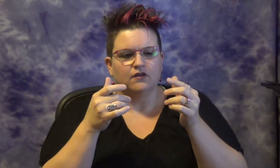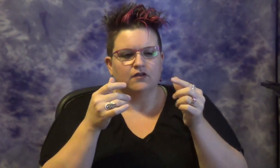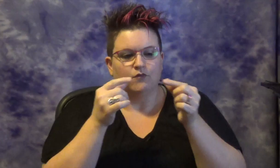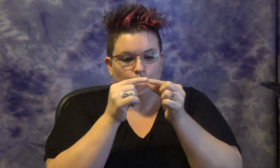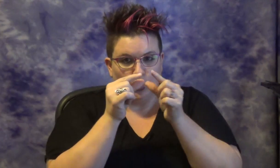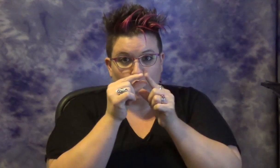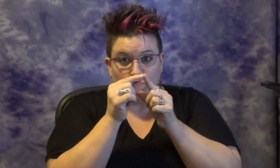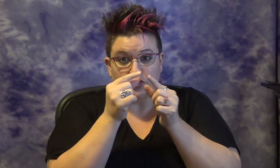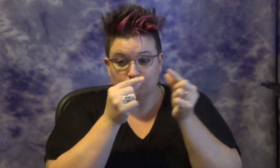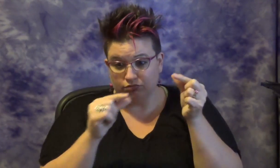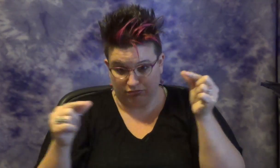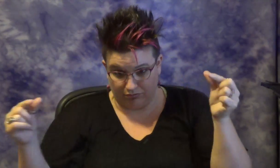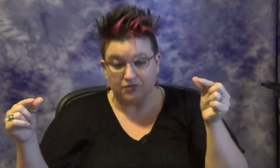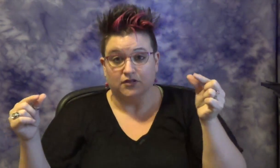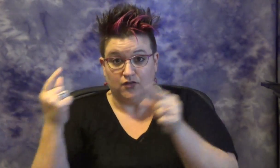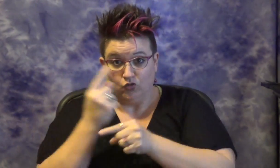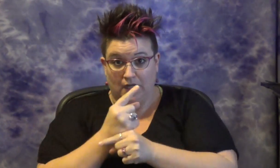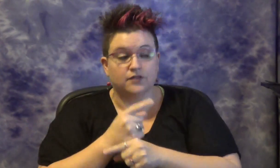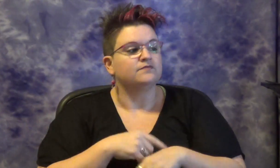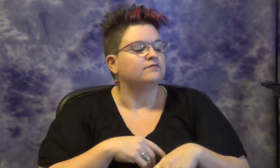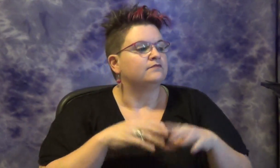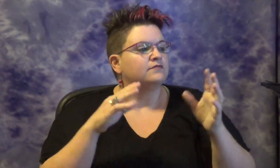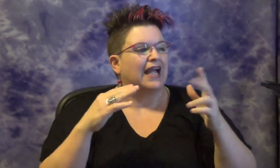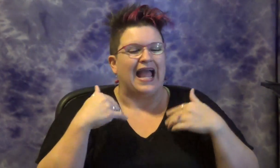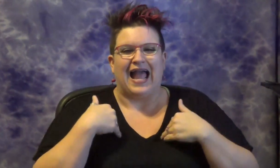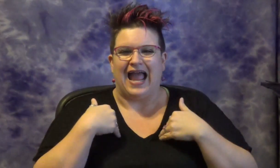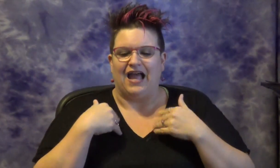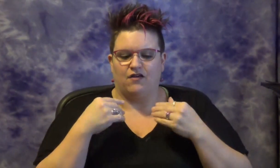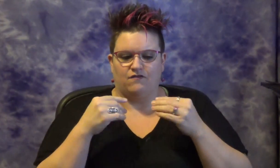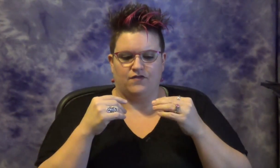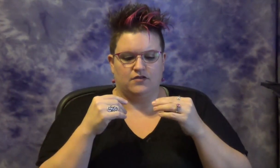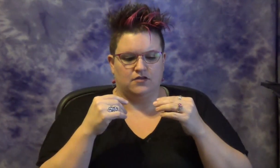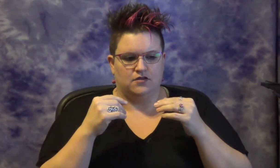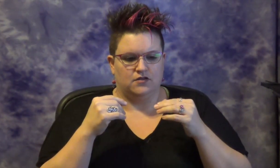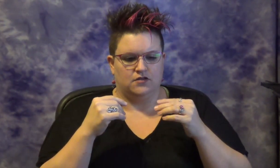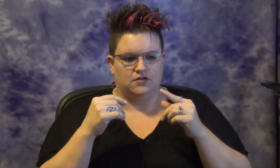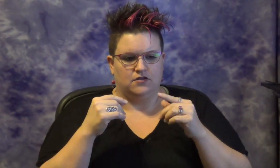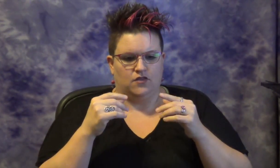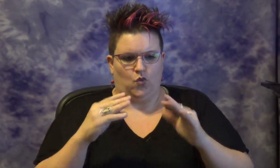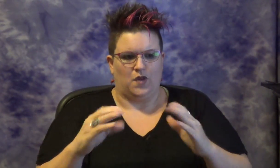and it has specific grammatical structure,